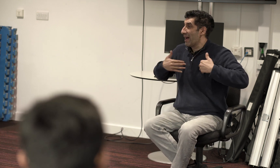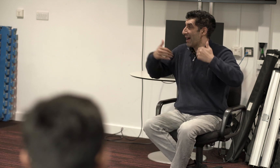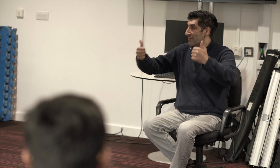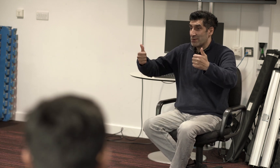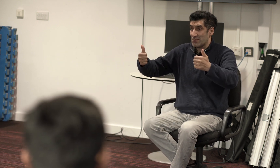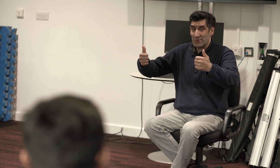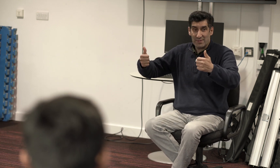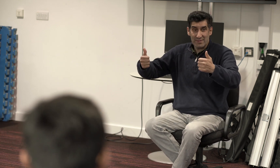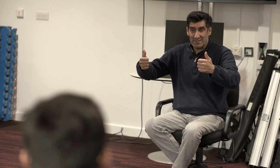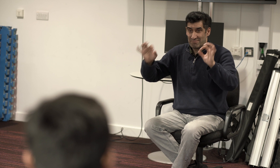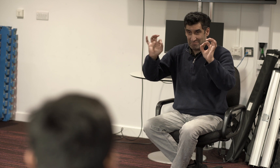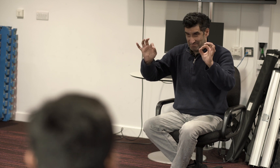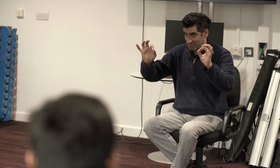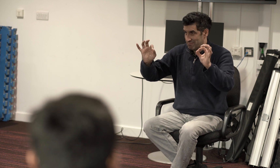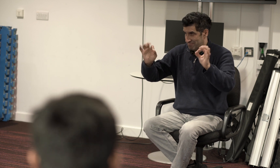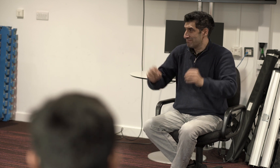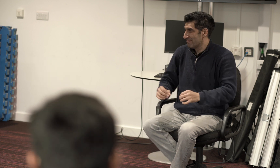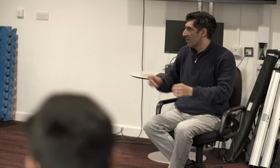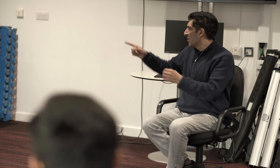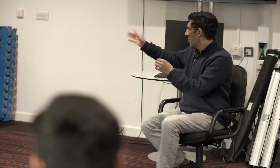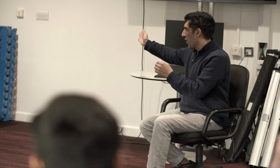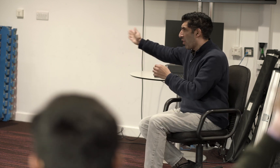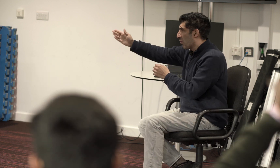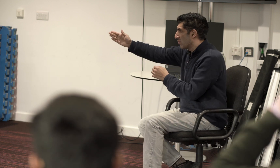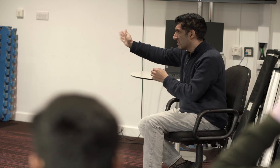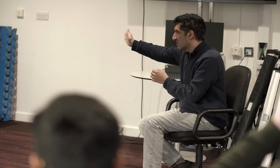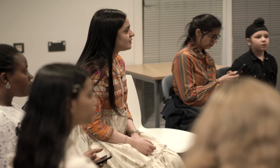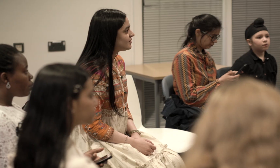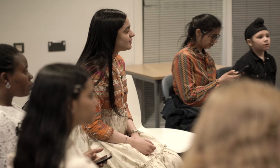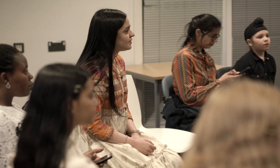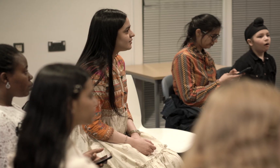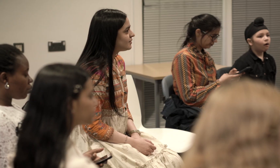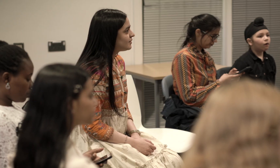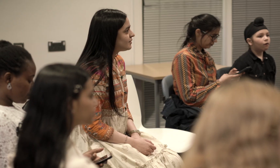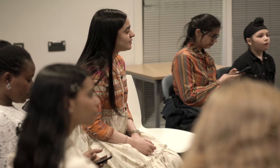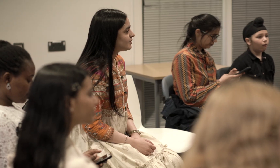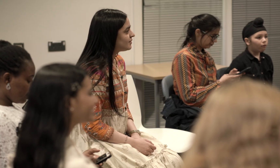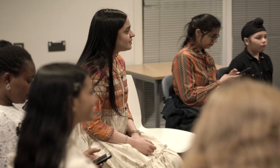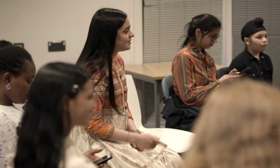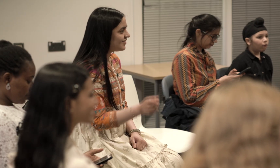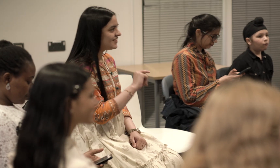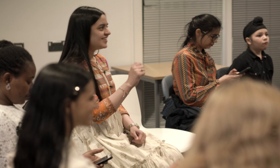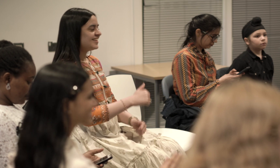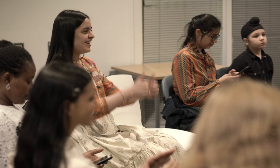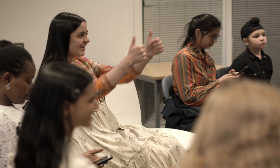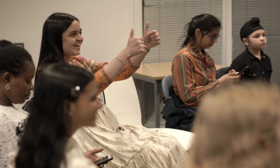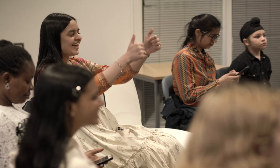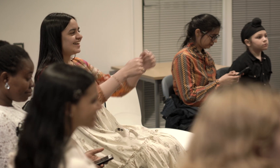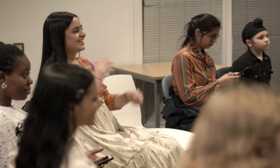very interesting information and I want to ask them, but there's a barrier, a language barrier. So a hearing person would just go